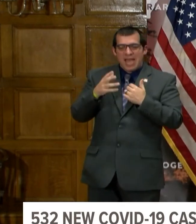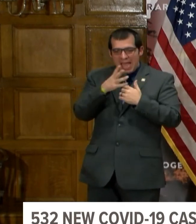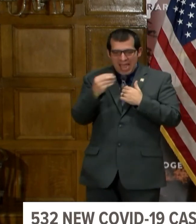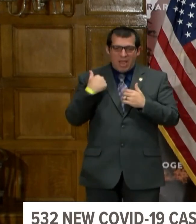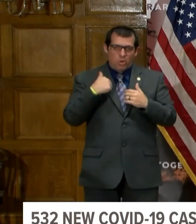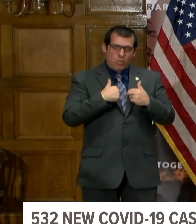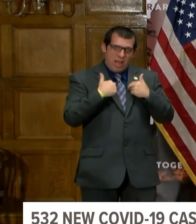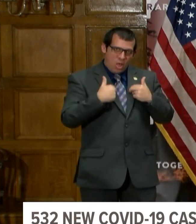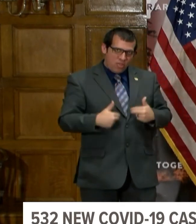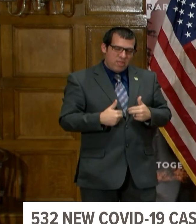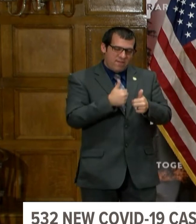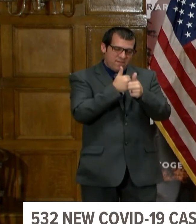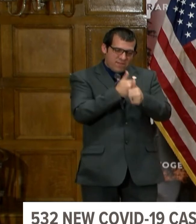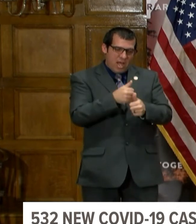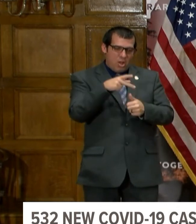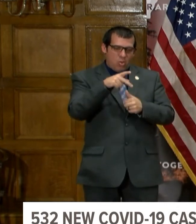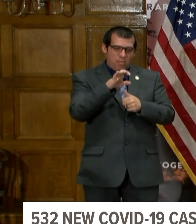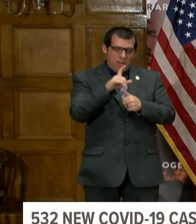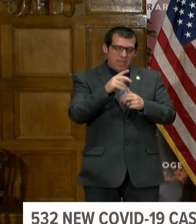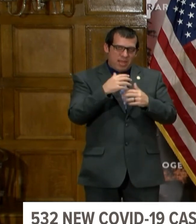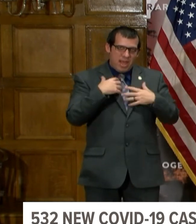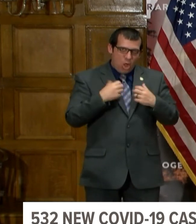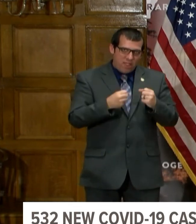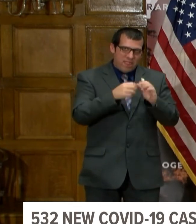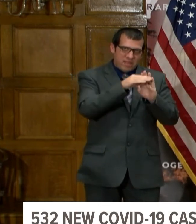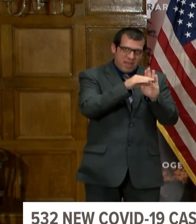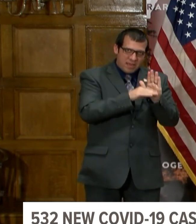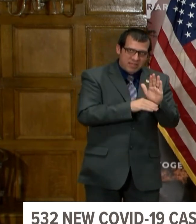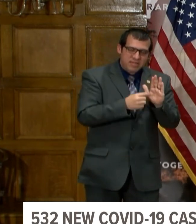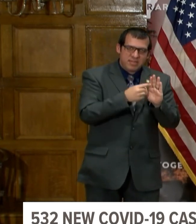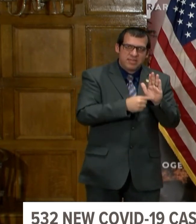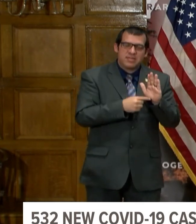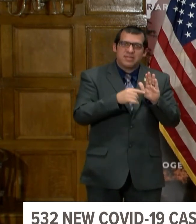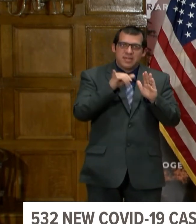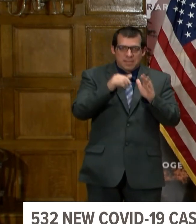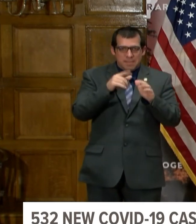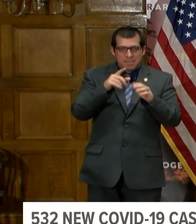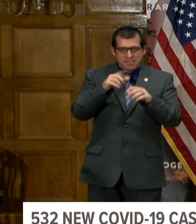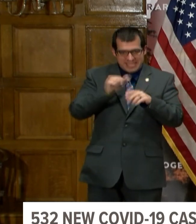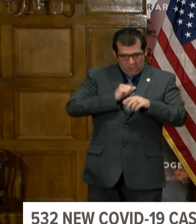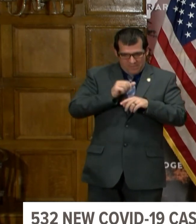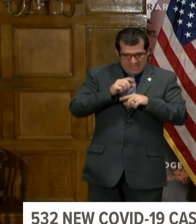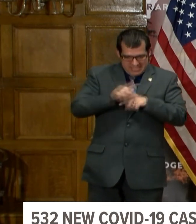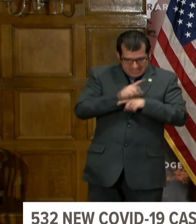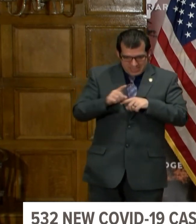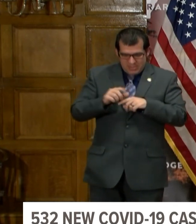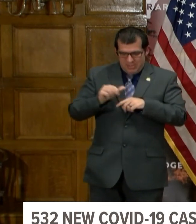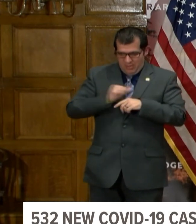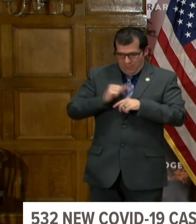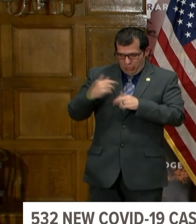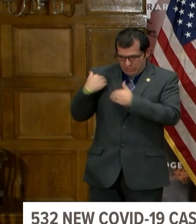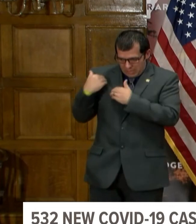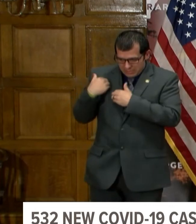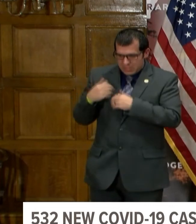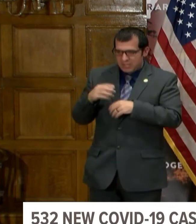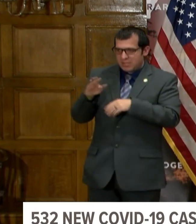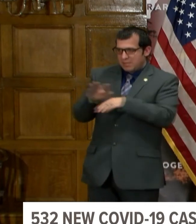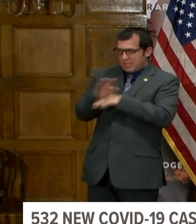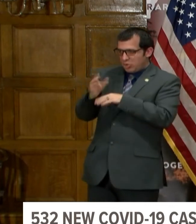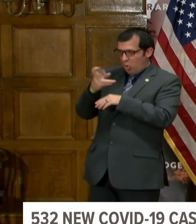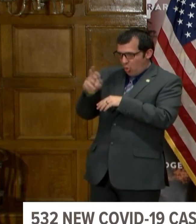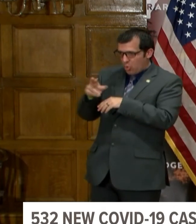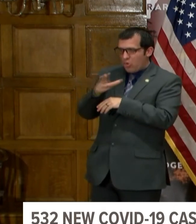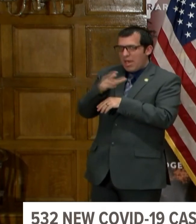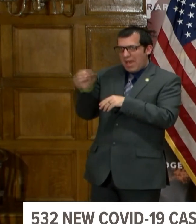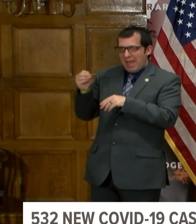can follow the public health guidance. And that is about discipline. It's about individual responsibility. It's about business owners.